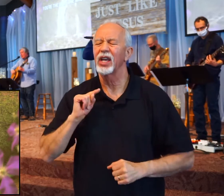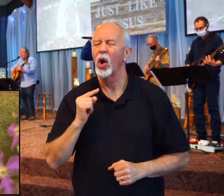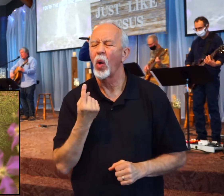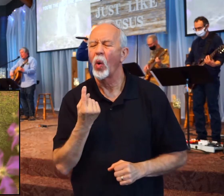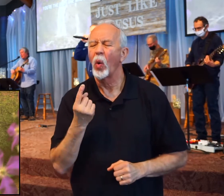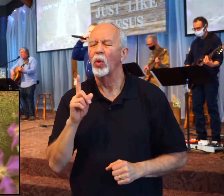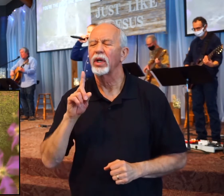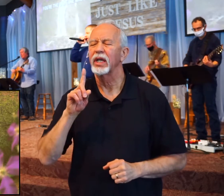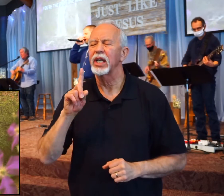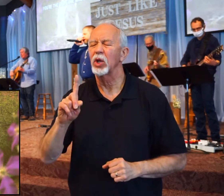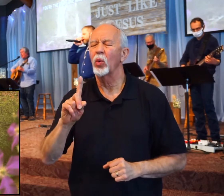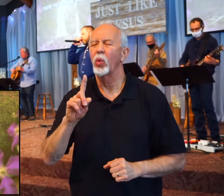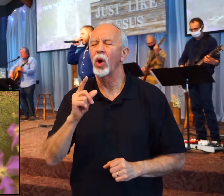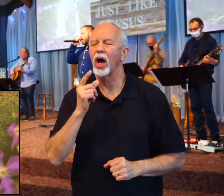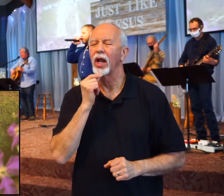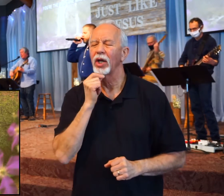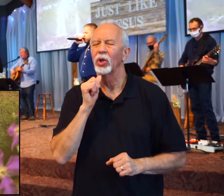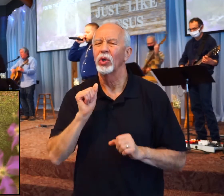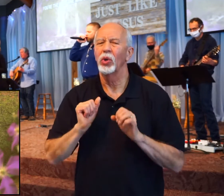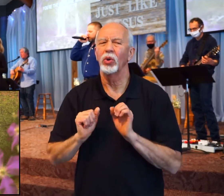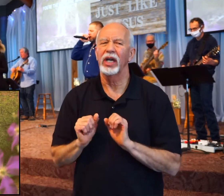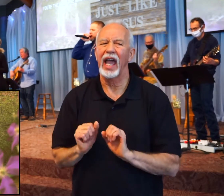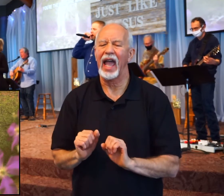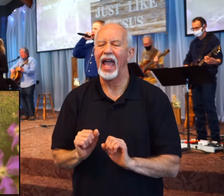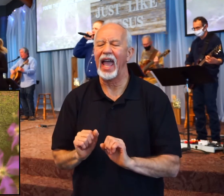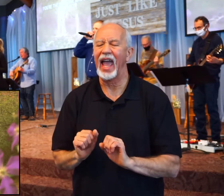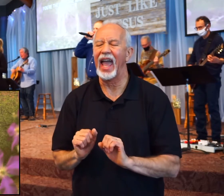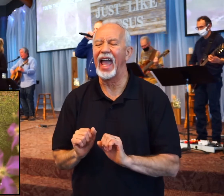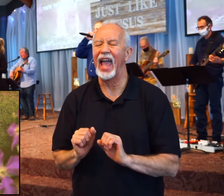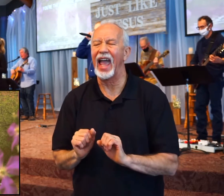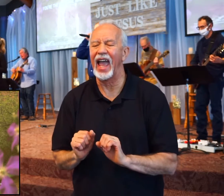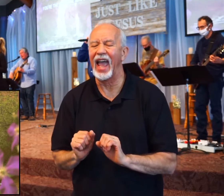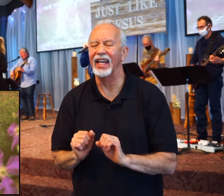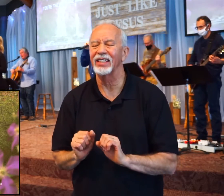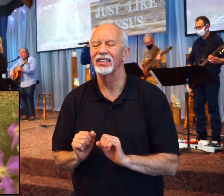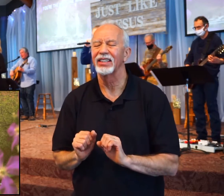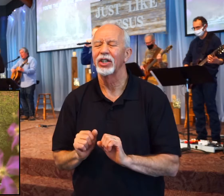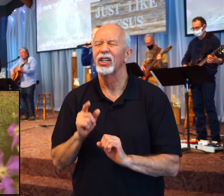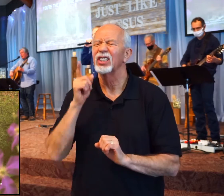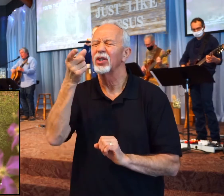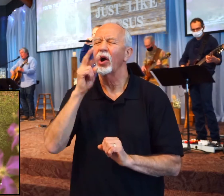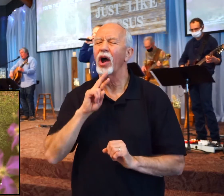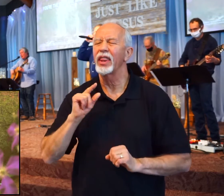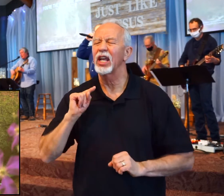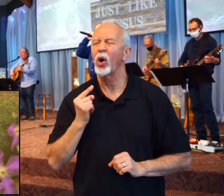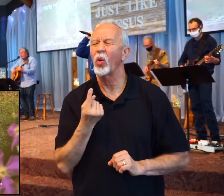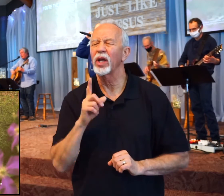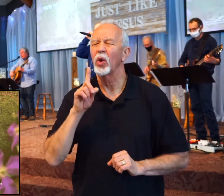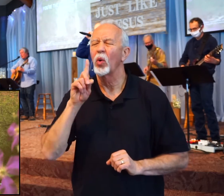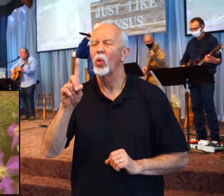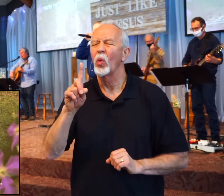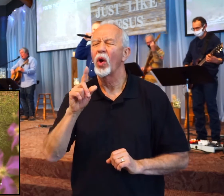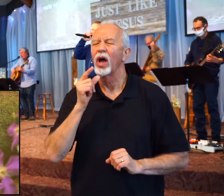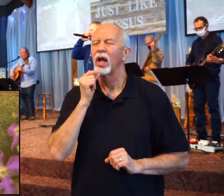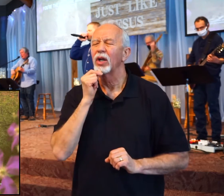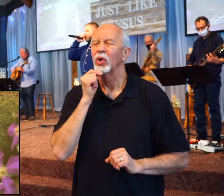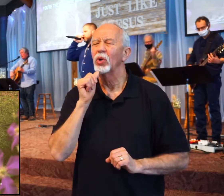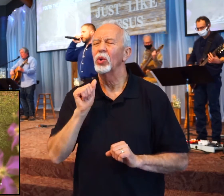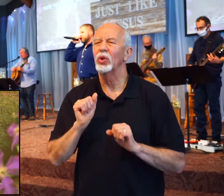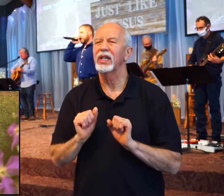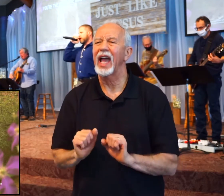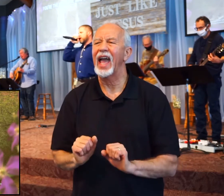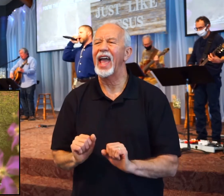the only one who can. You're the only one